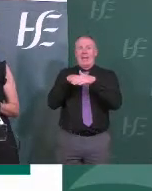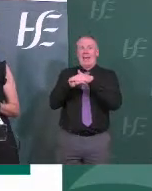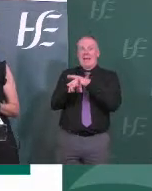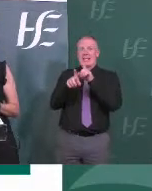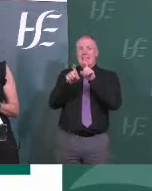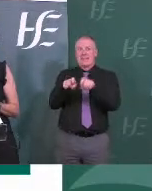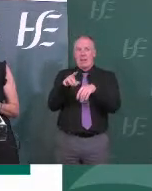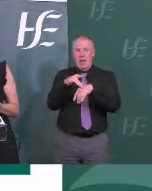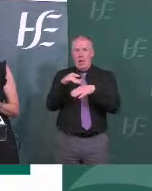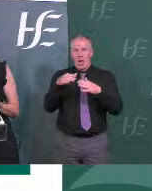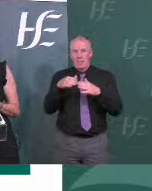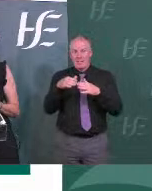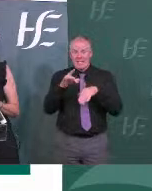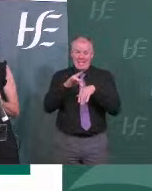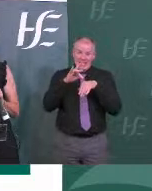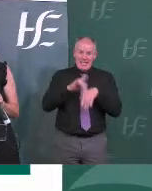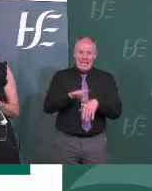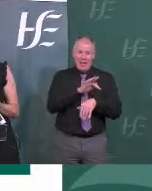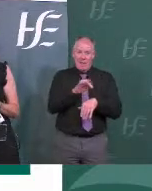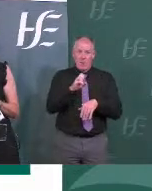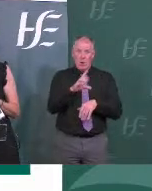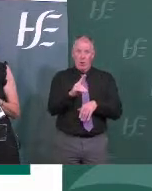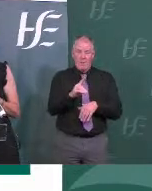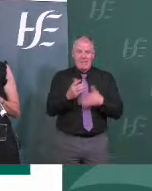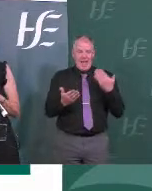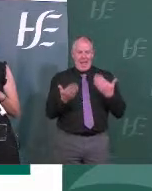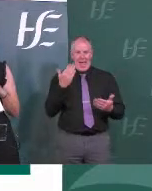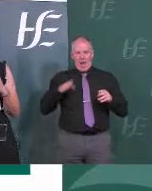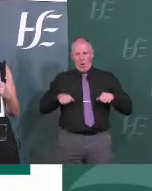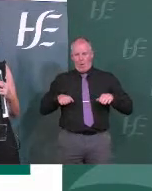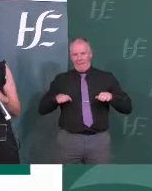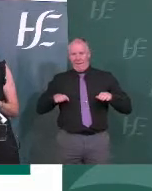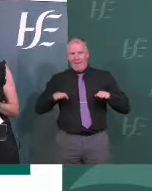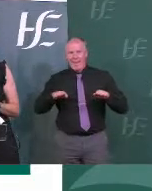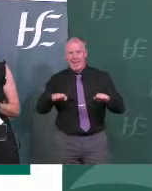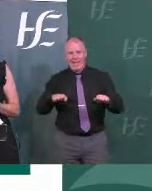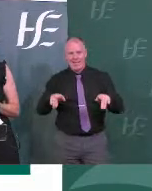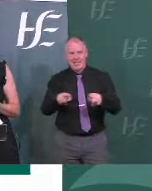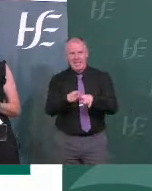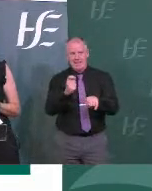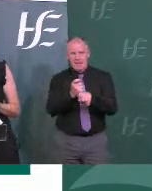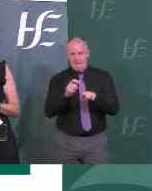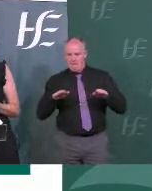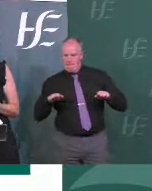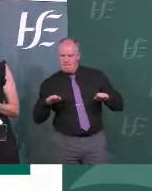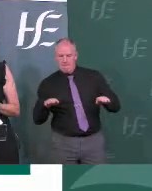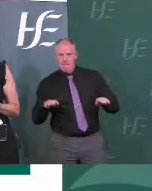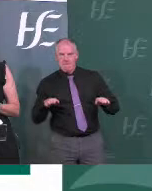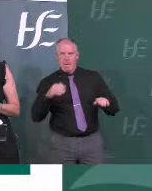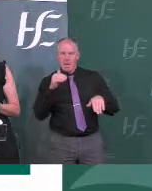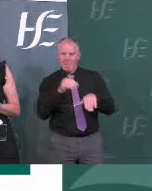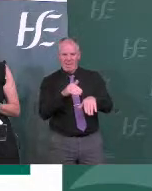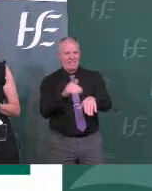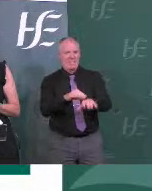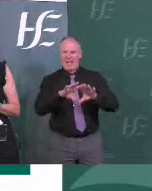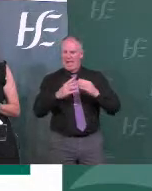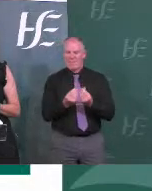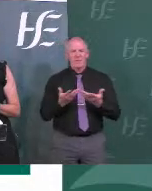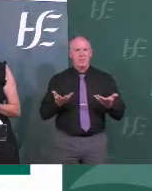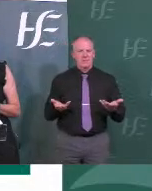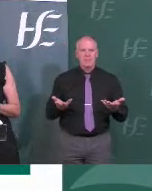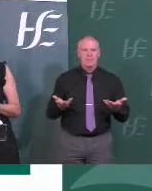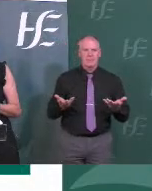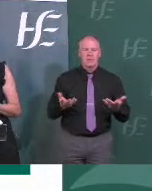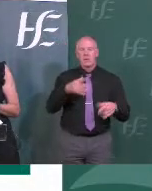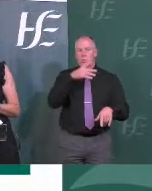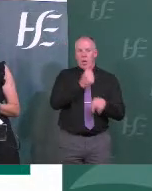hospitals who are also sick from COVID, the pathways and the whole, I suppose, working of the service is hugely impacted. It is impacted